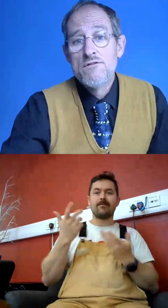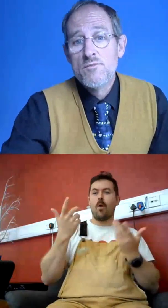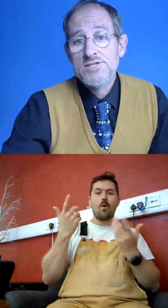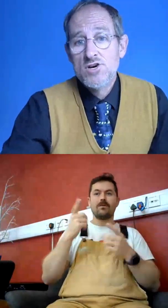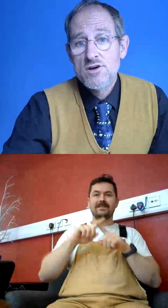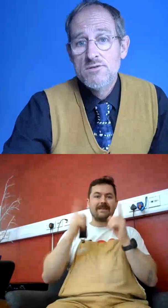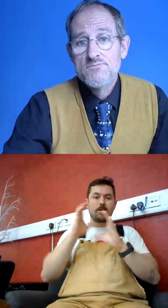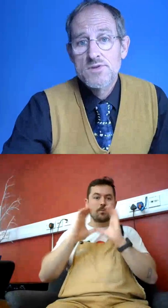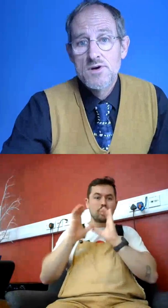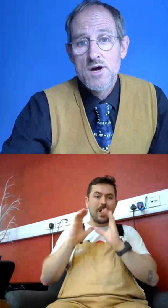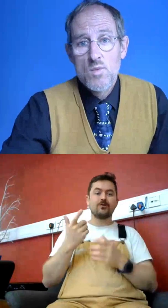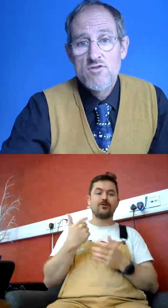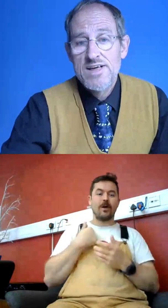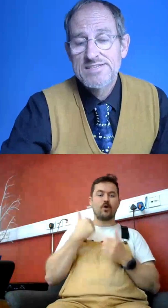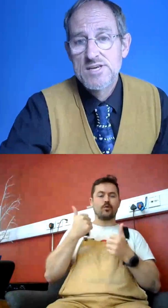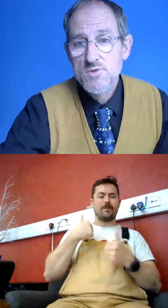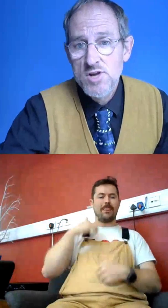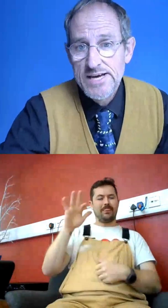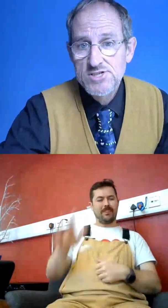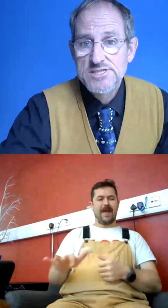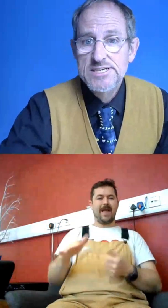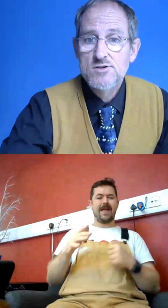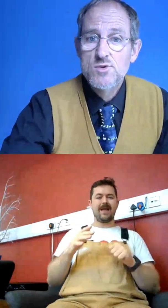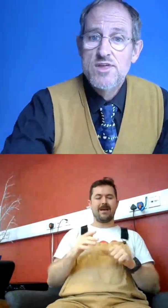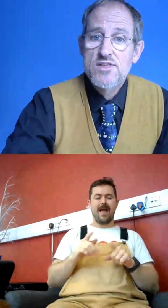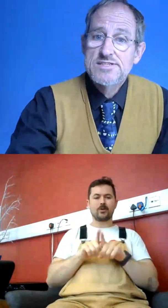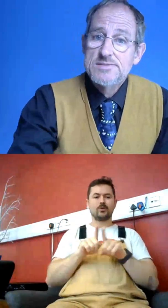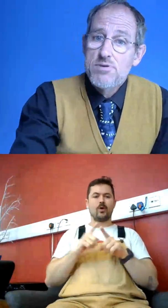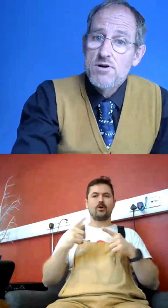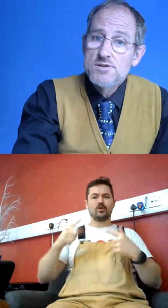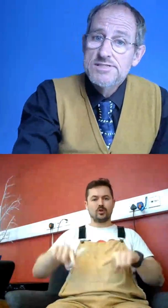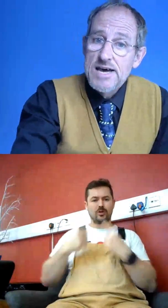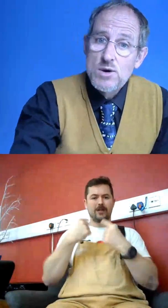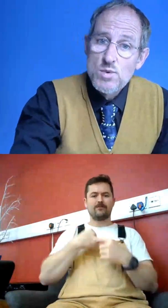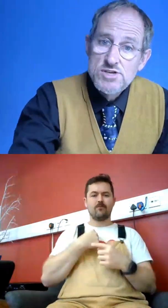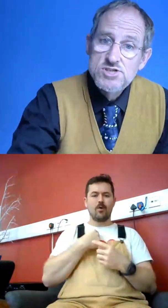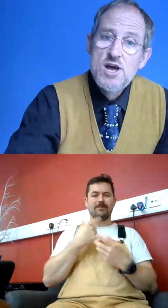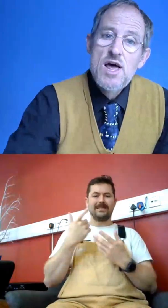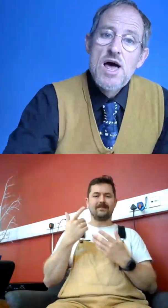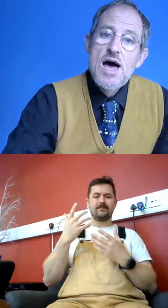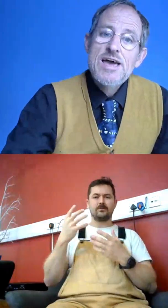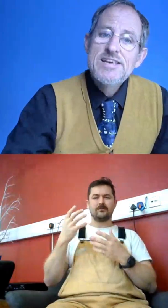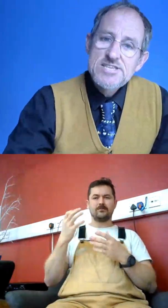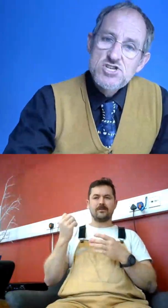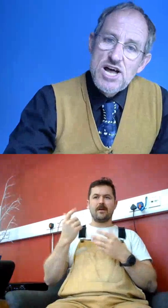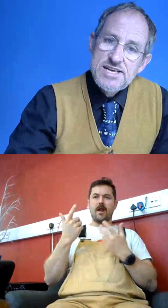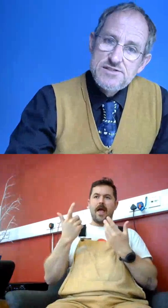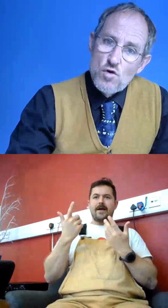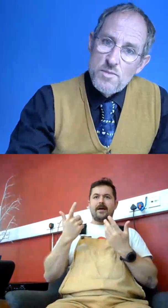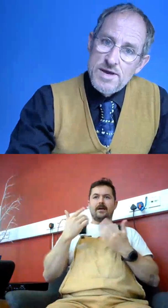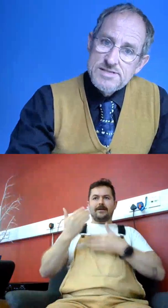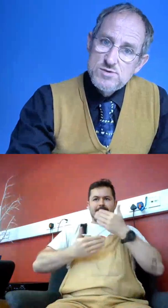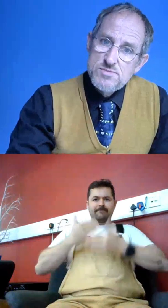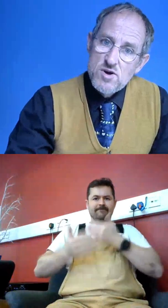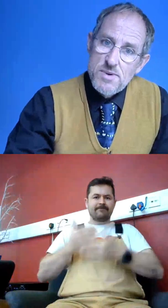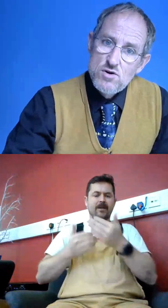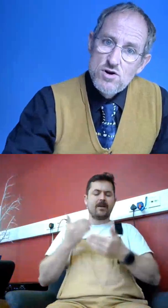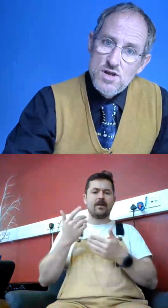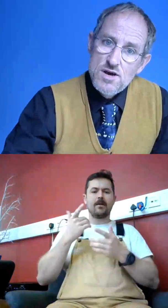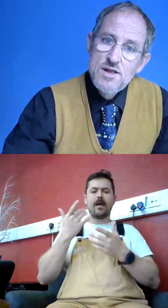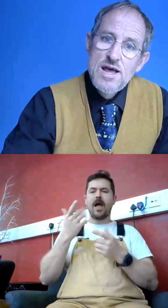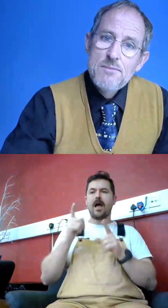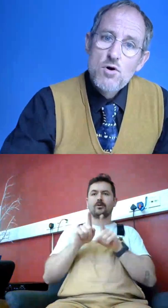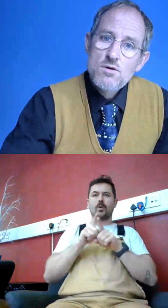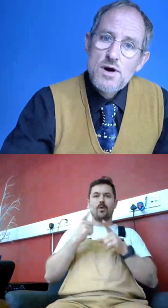therefore we learn from each other, whether that's communication skills, whether that's sign language. It is a challenge for me, as we spoke